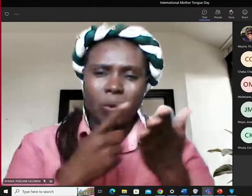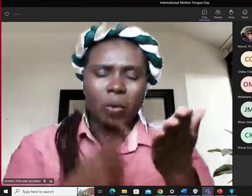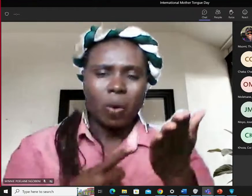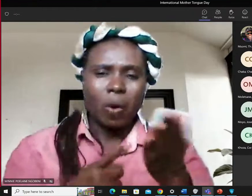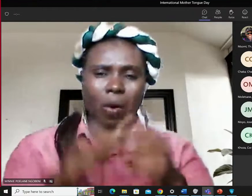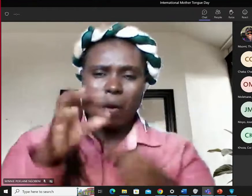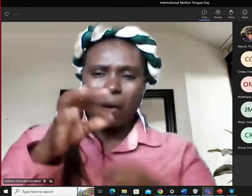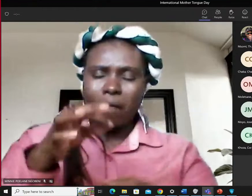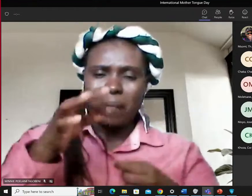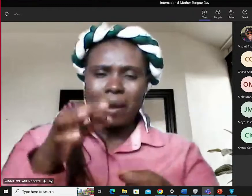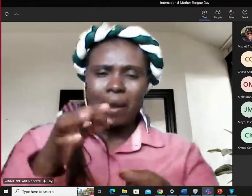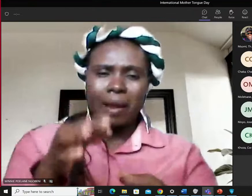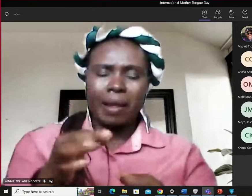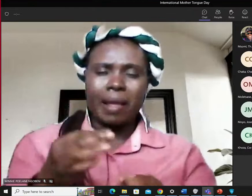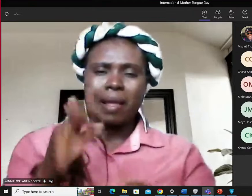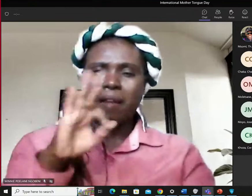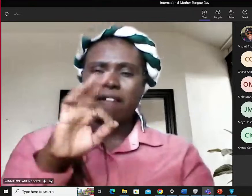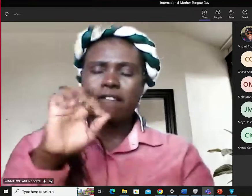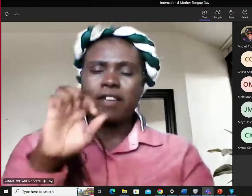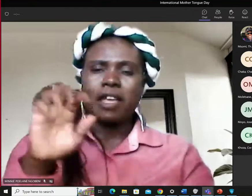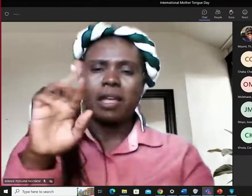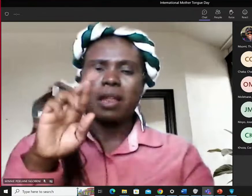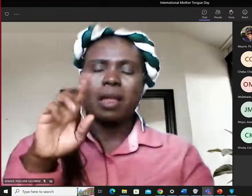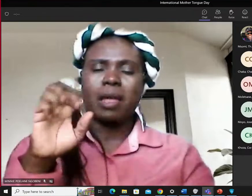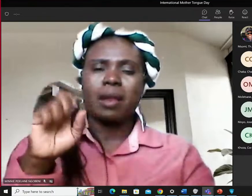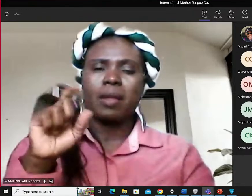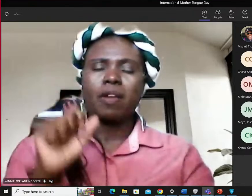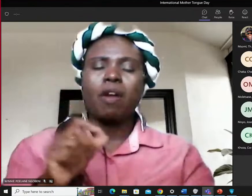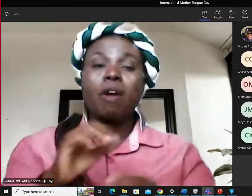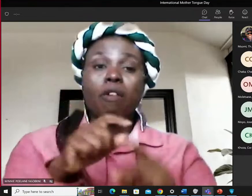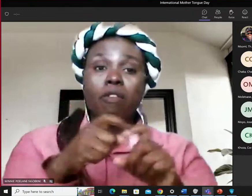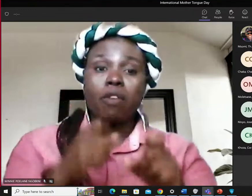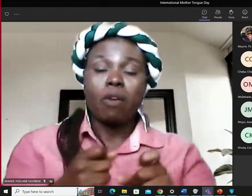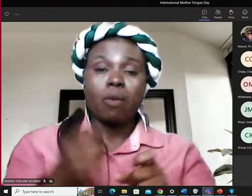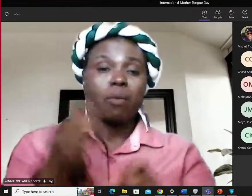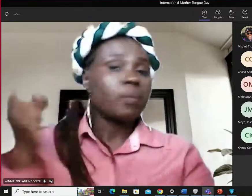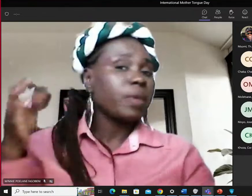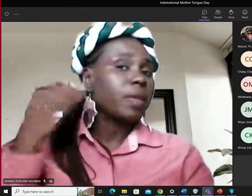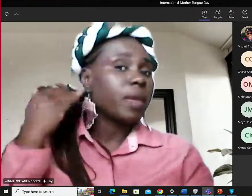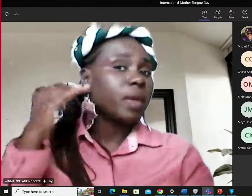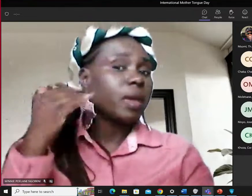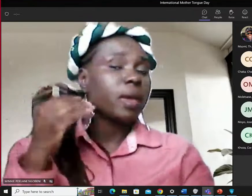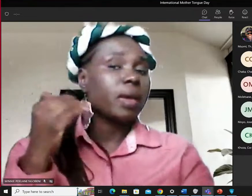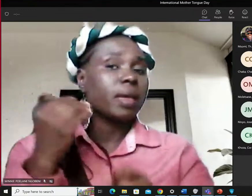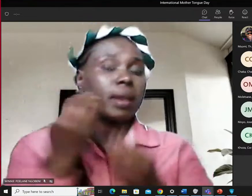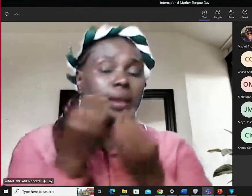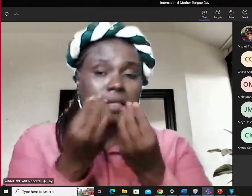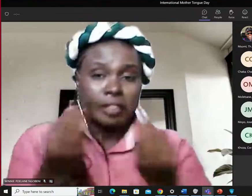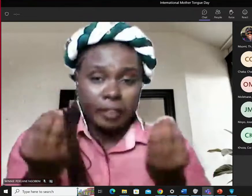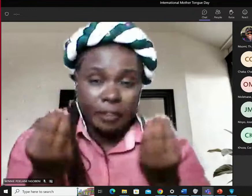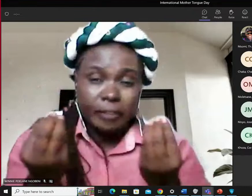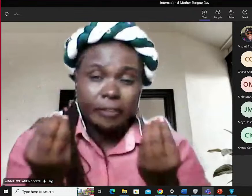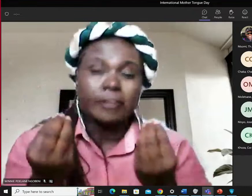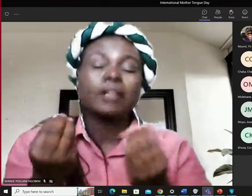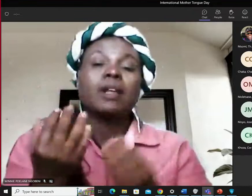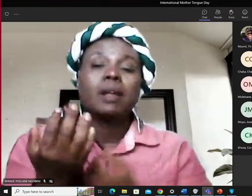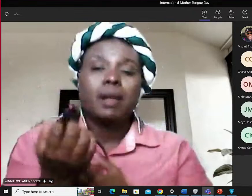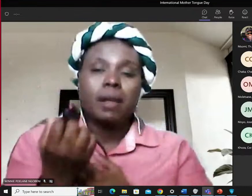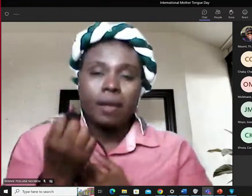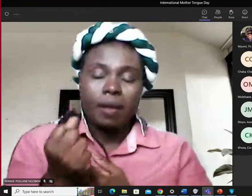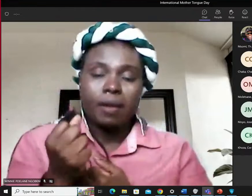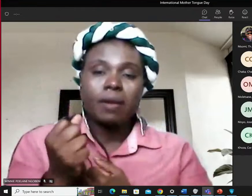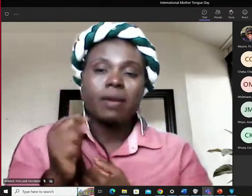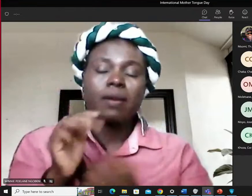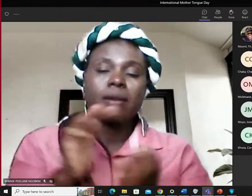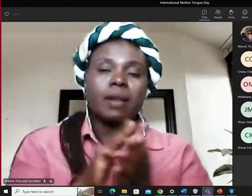and hard of hearing children. The two deaf they found in 1994 who was locked